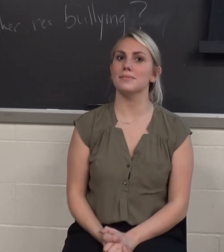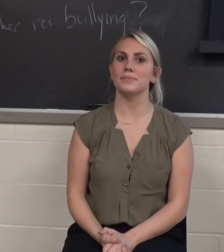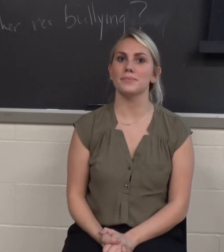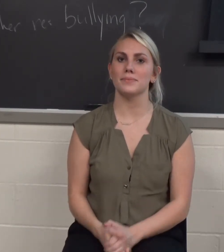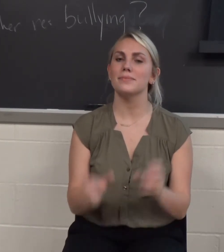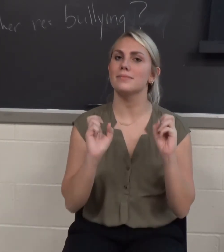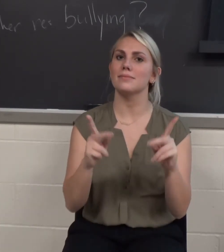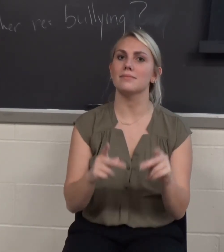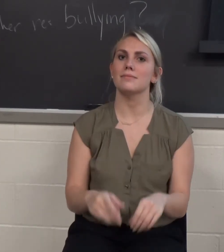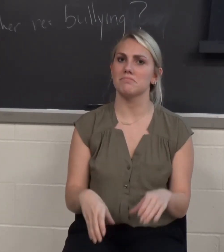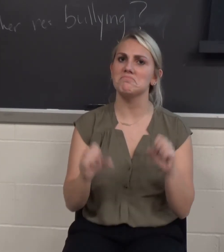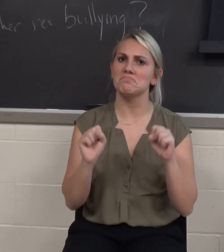I can do this.